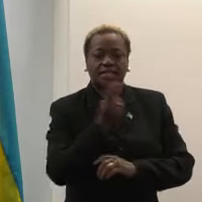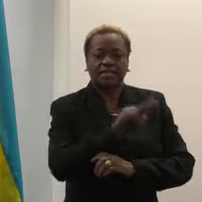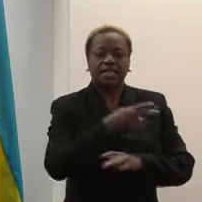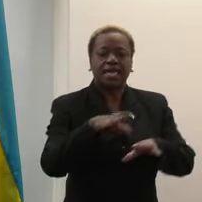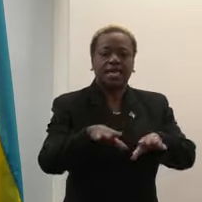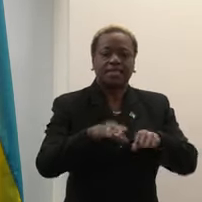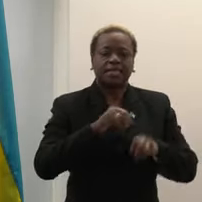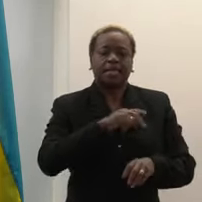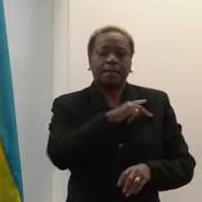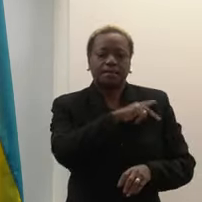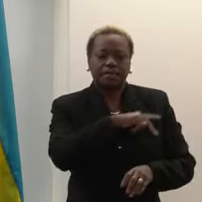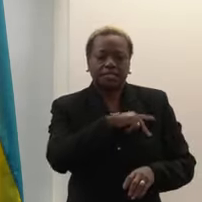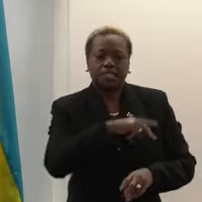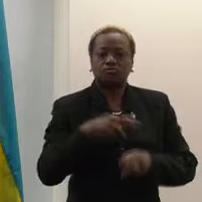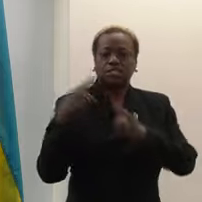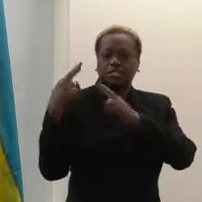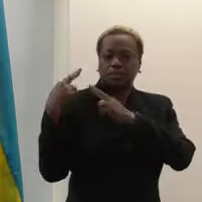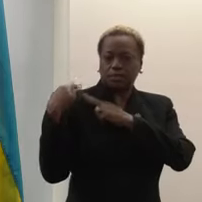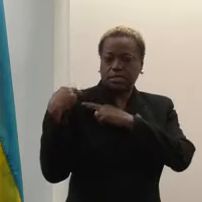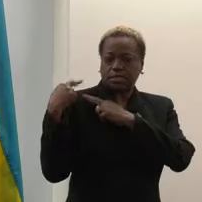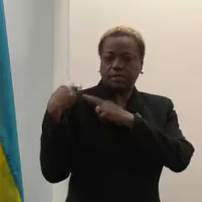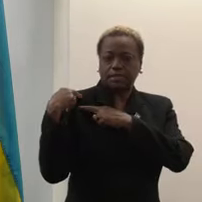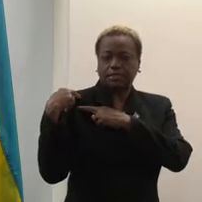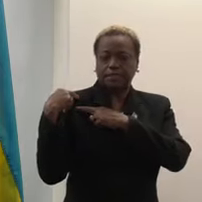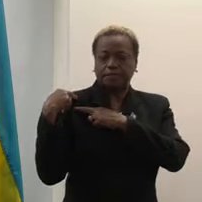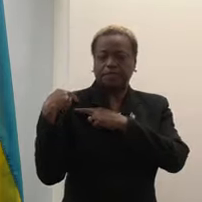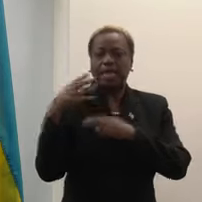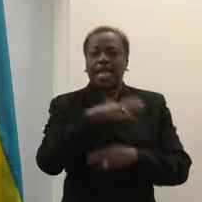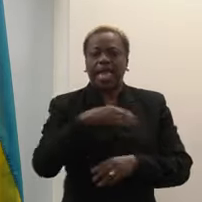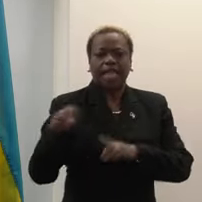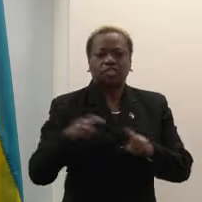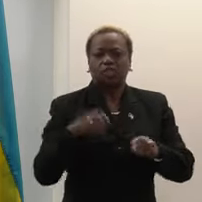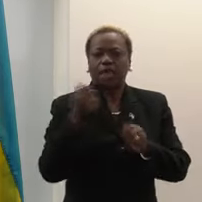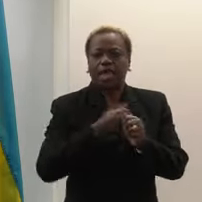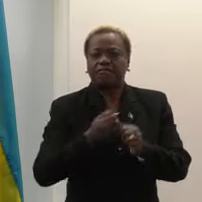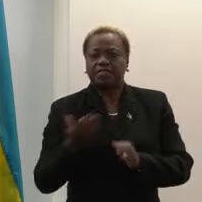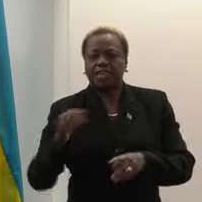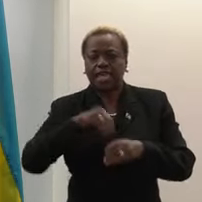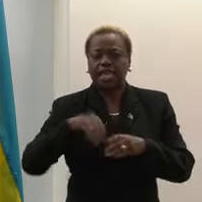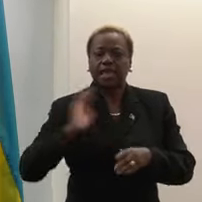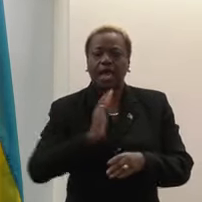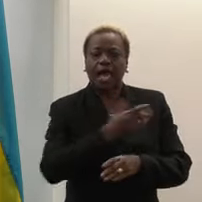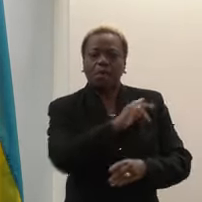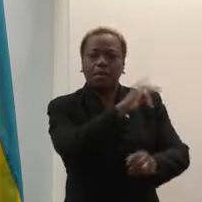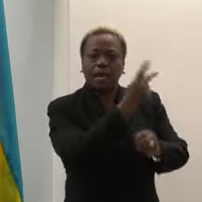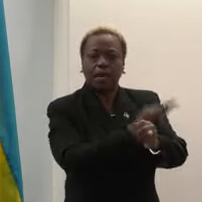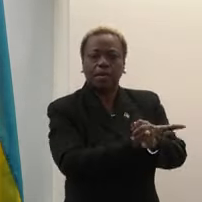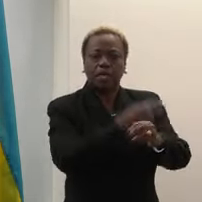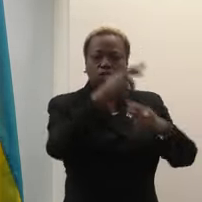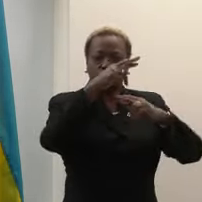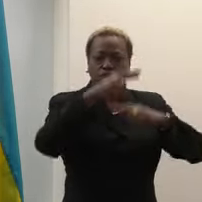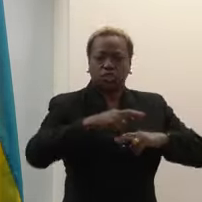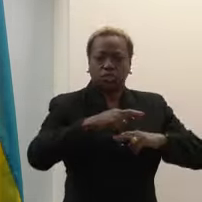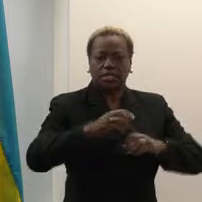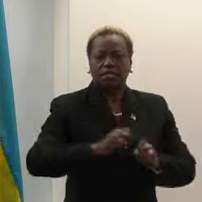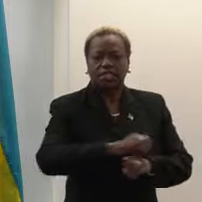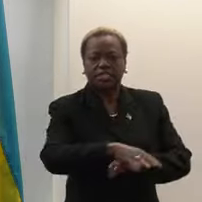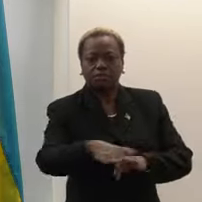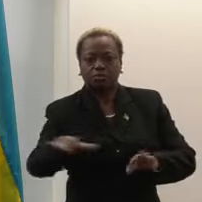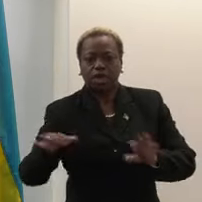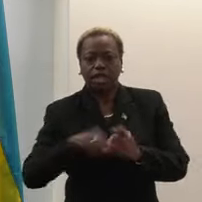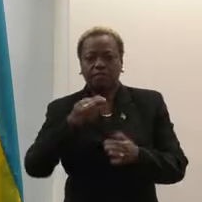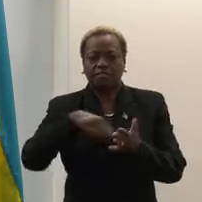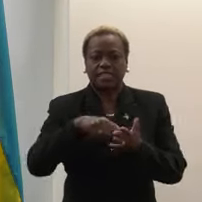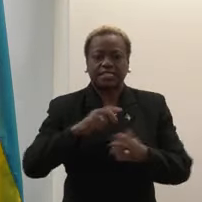take personal responsibility and do everything in our power to reduce the spread of this